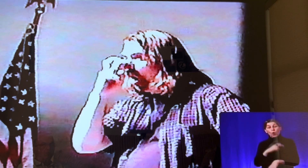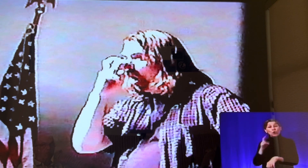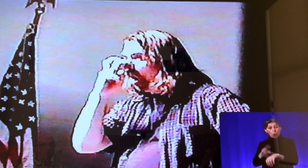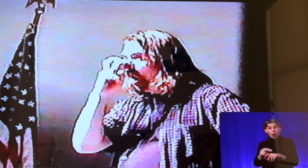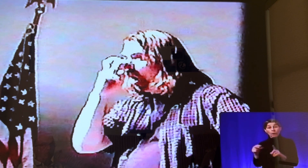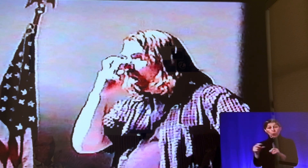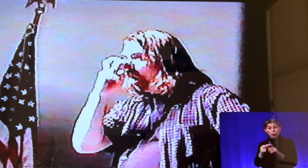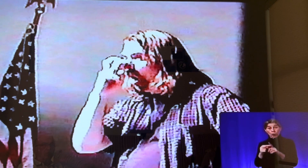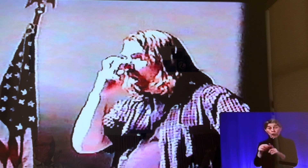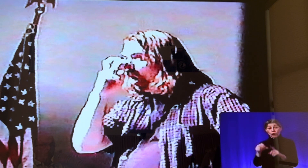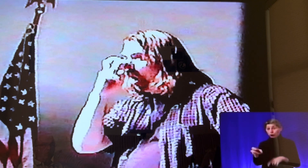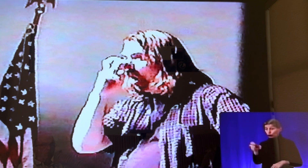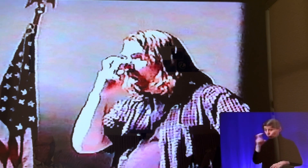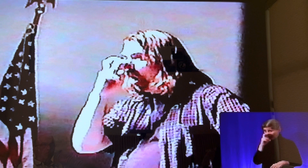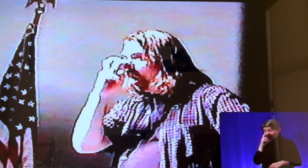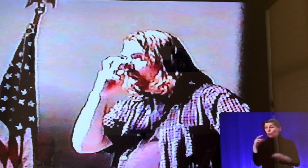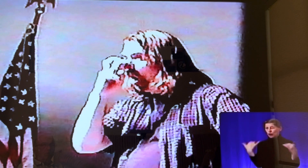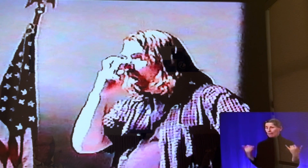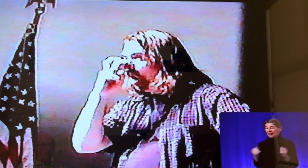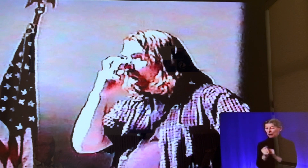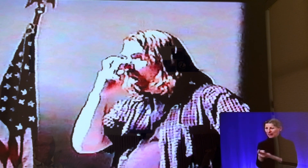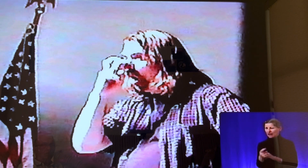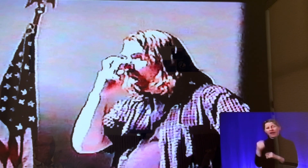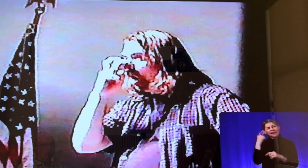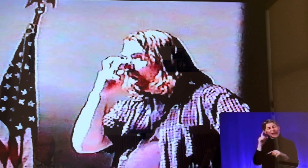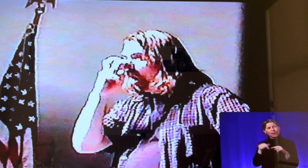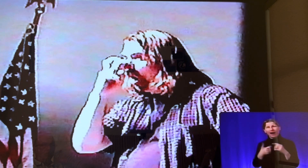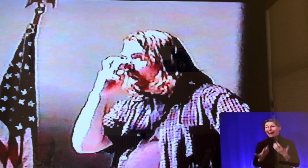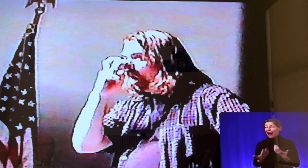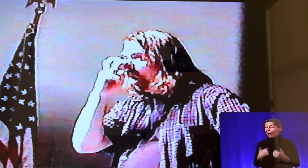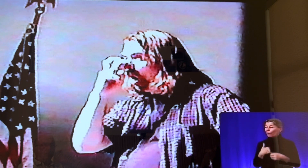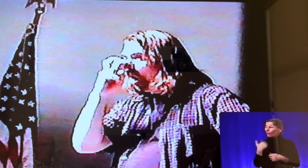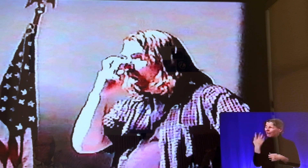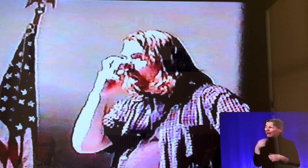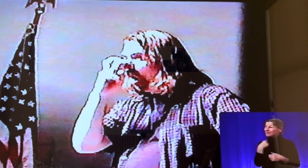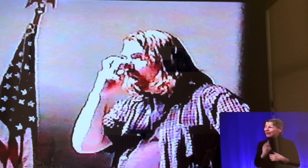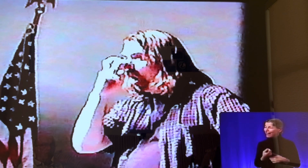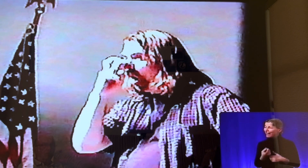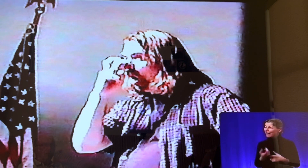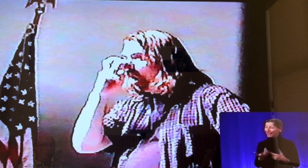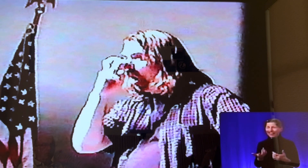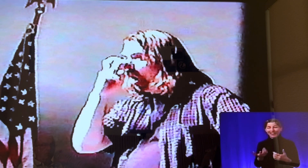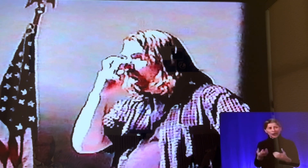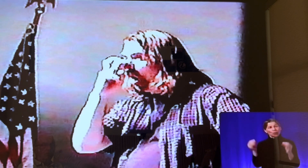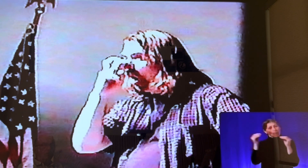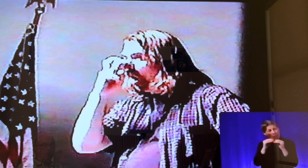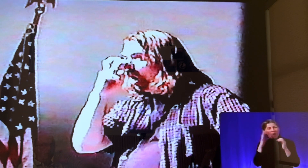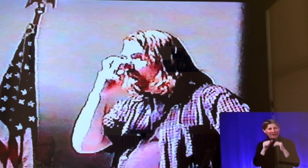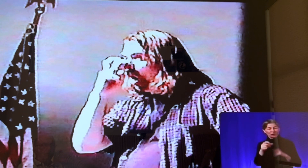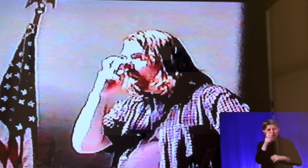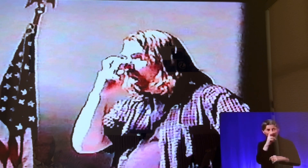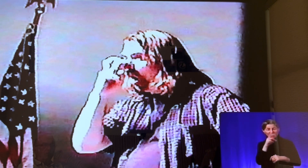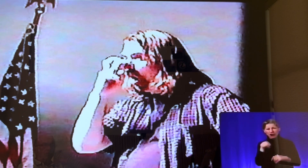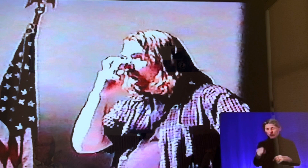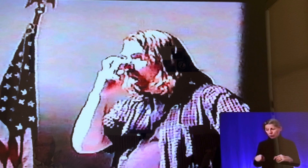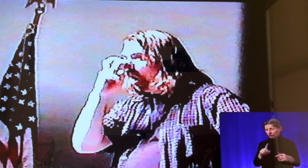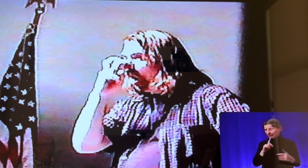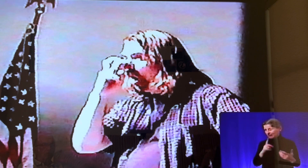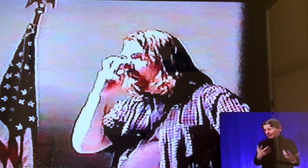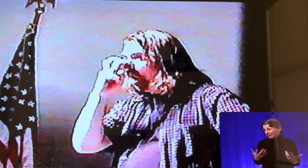he's going to play with it. And you've got to think about, how am I going to say she was more than strict, she was some other word?